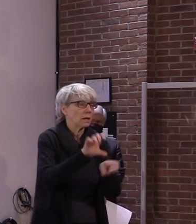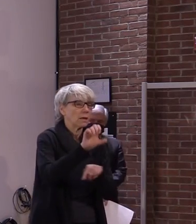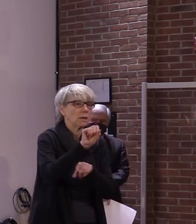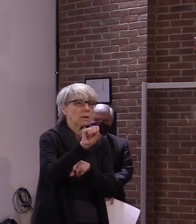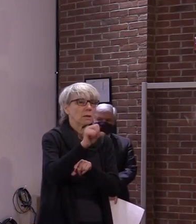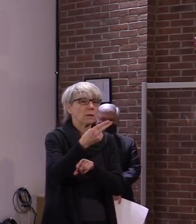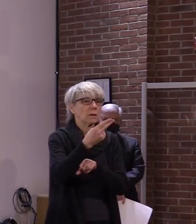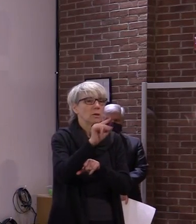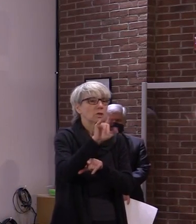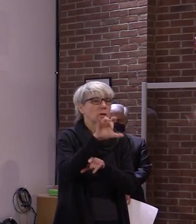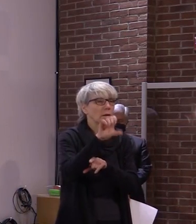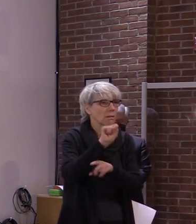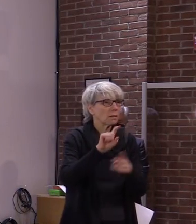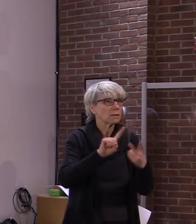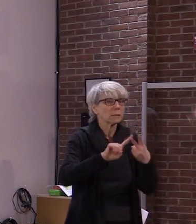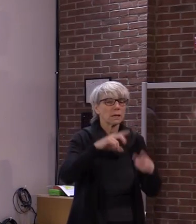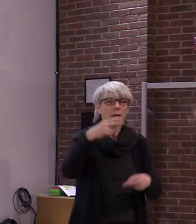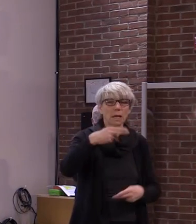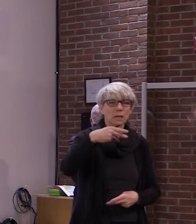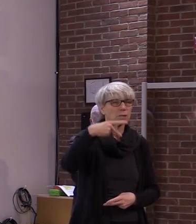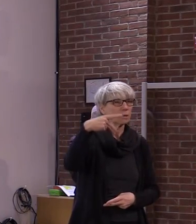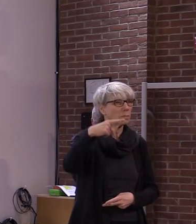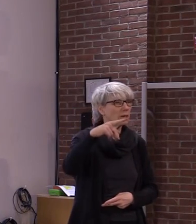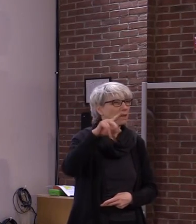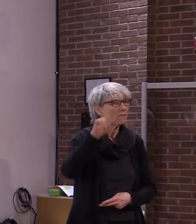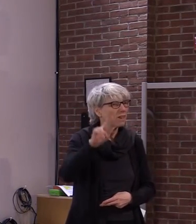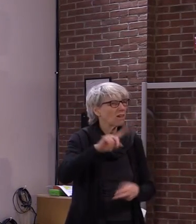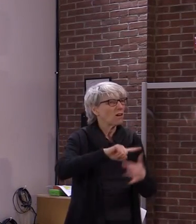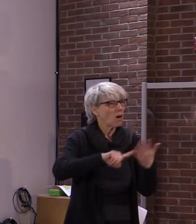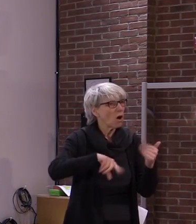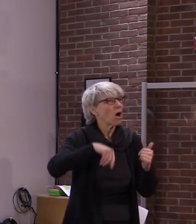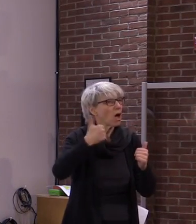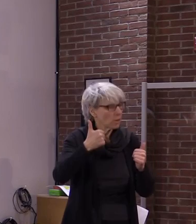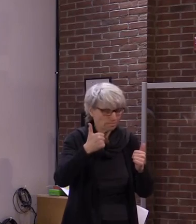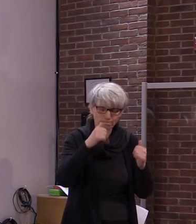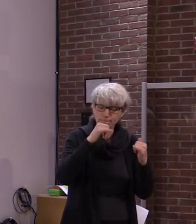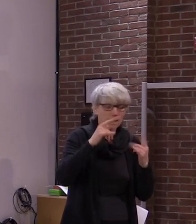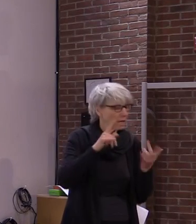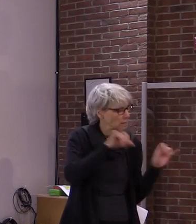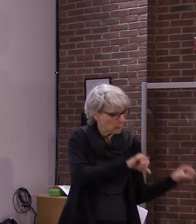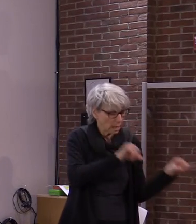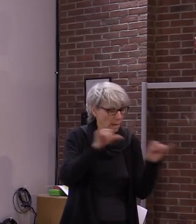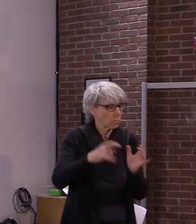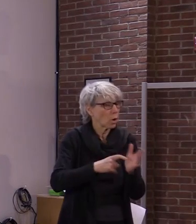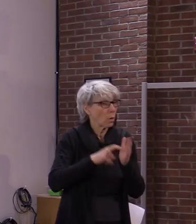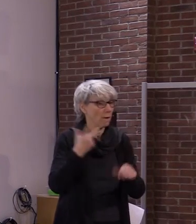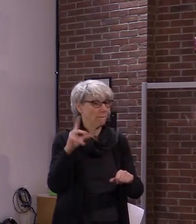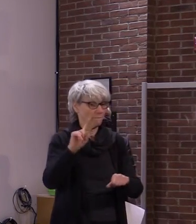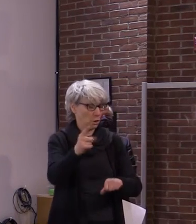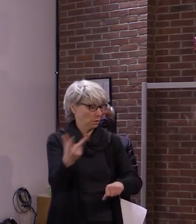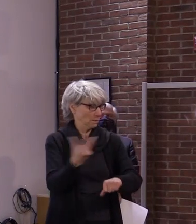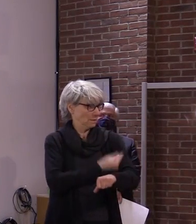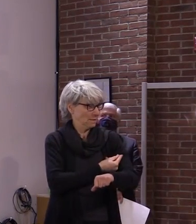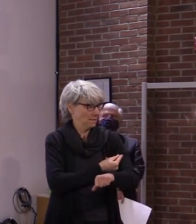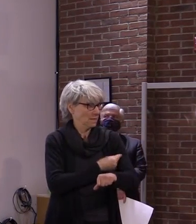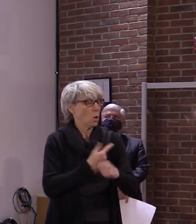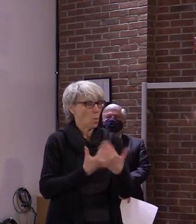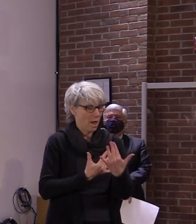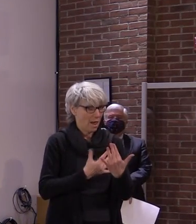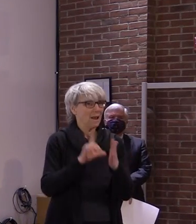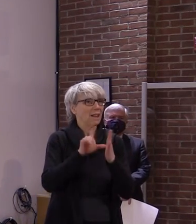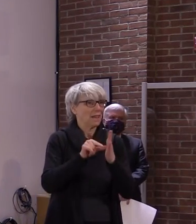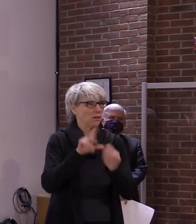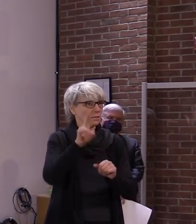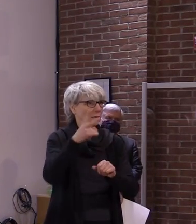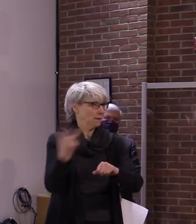papillomavirus, two doses are what produces a more lasting protection. While the first dose gets your immune